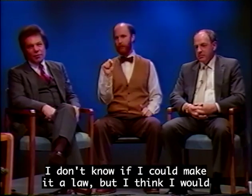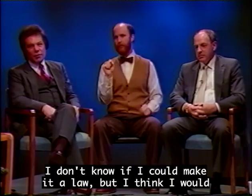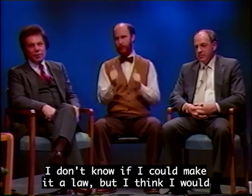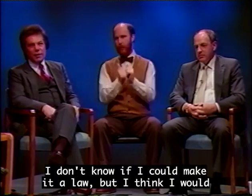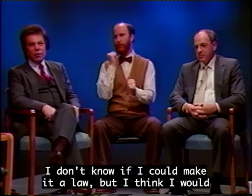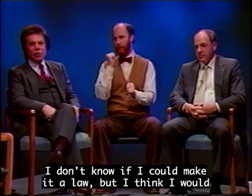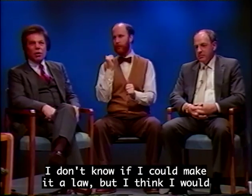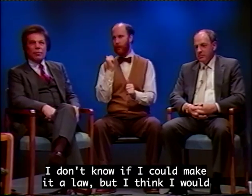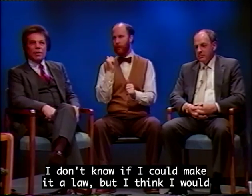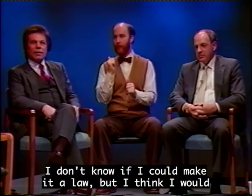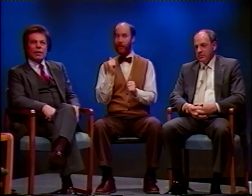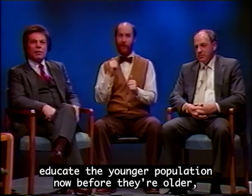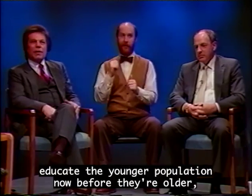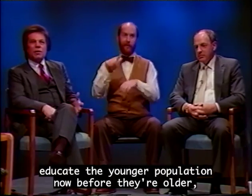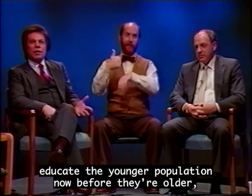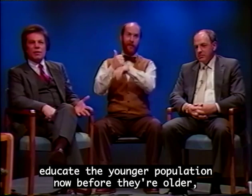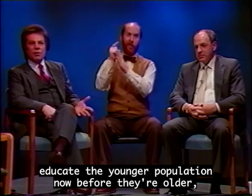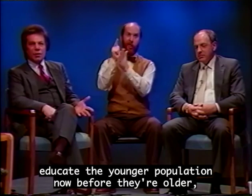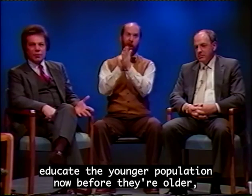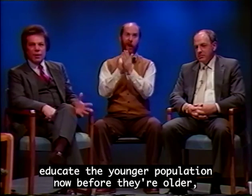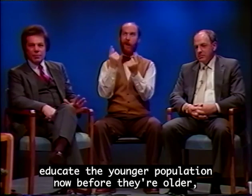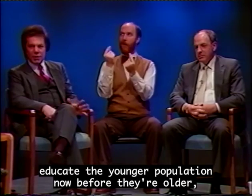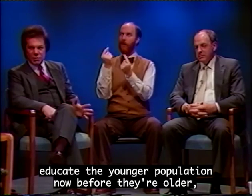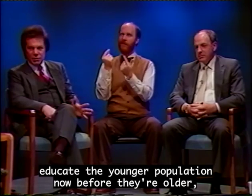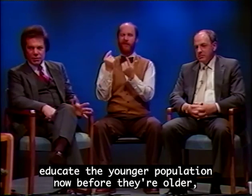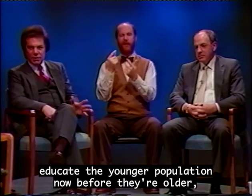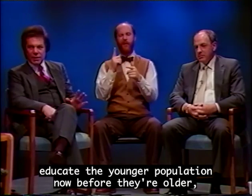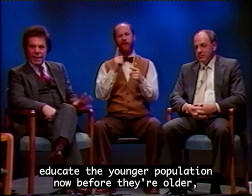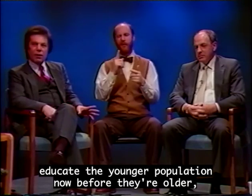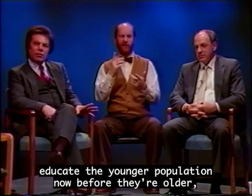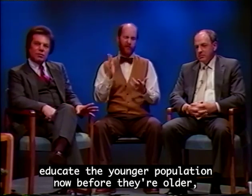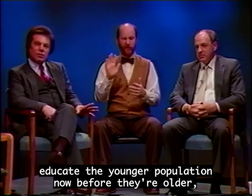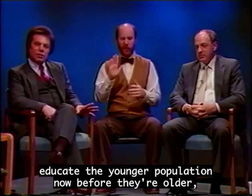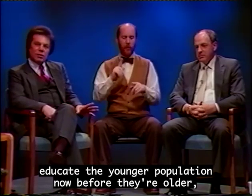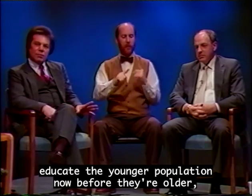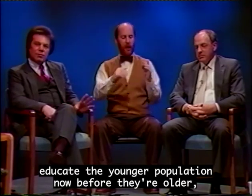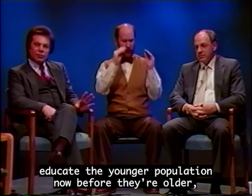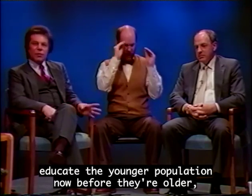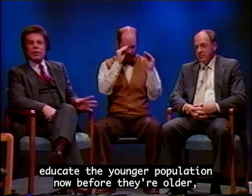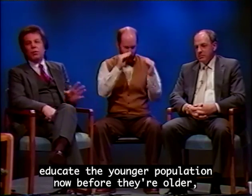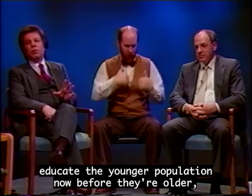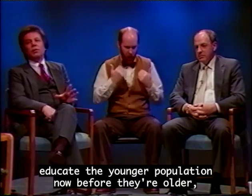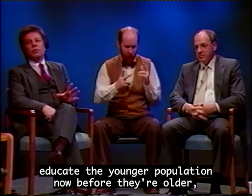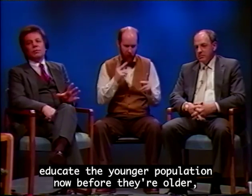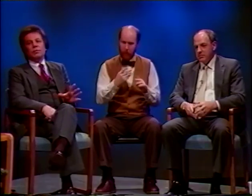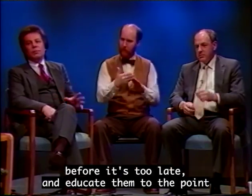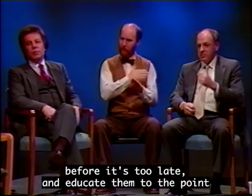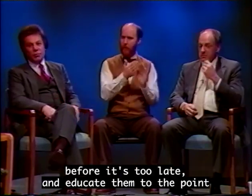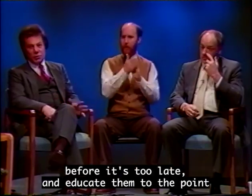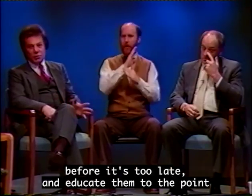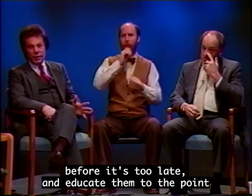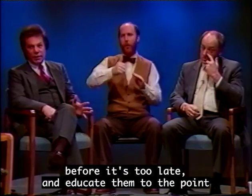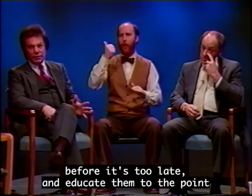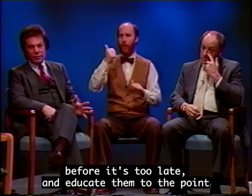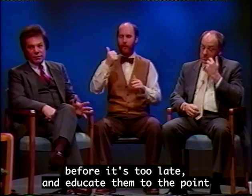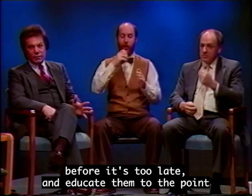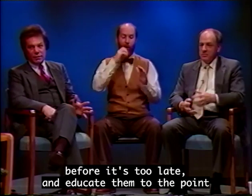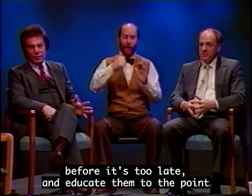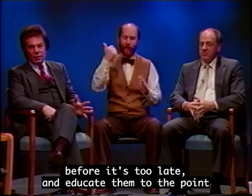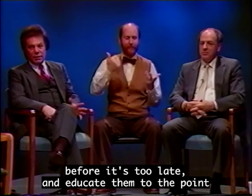I don't know if I could make it a law, but I think I would educate the younger population now before they're older, before it's too